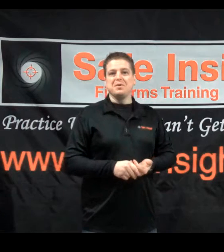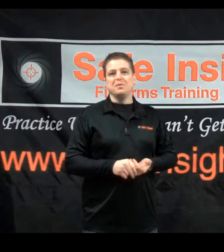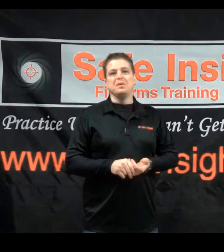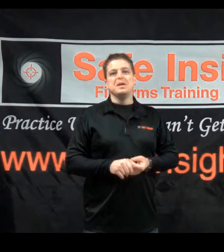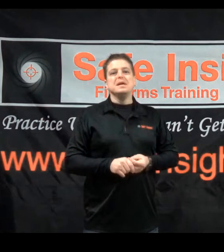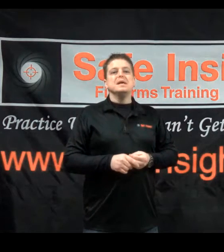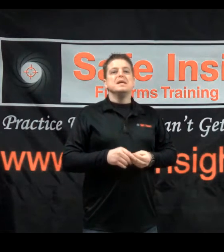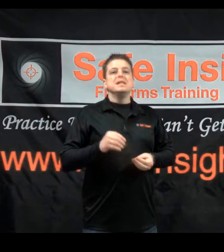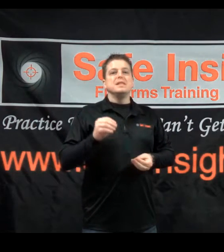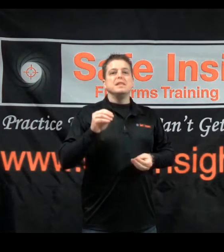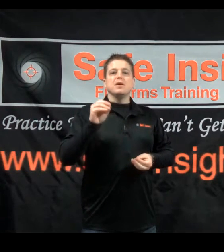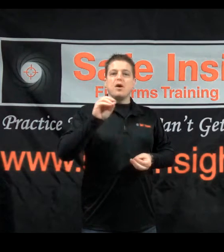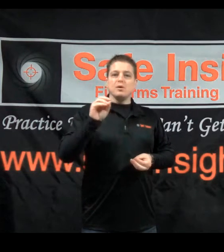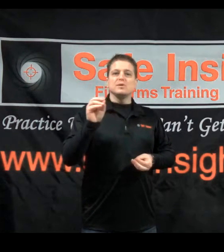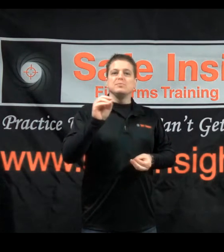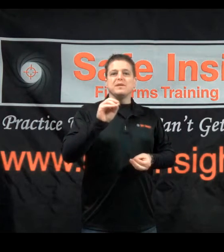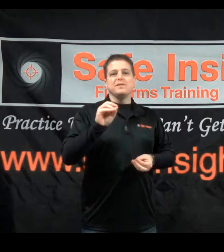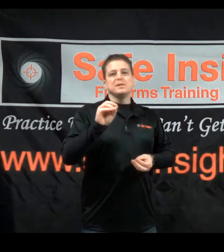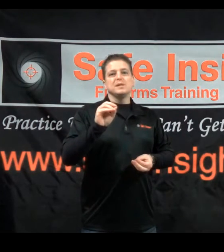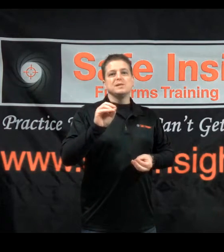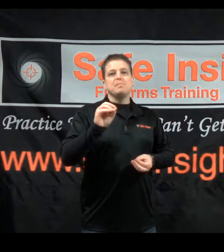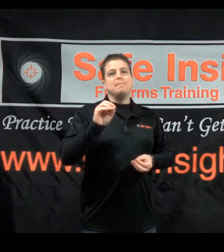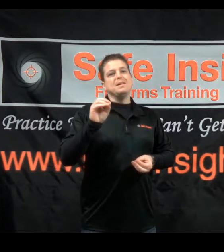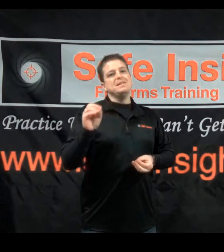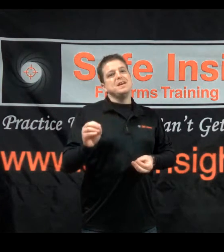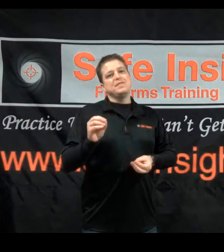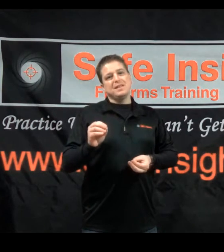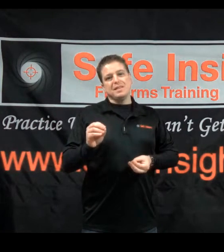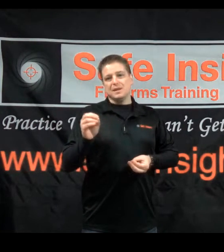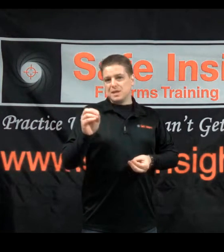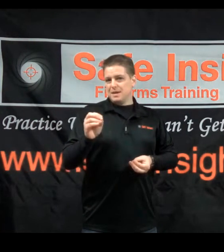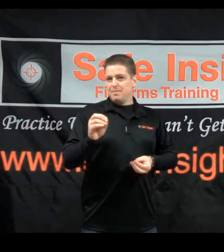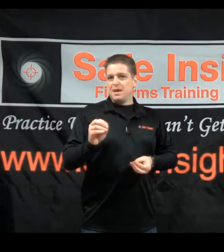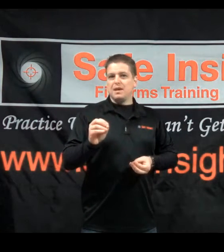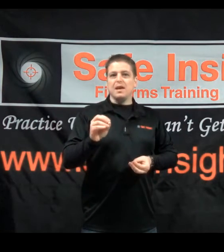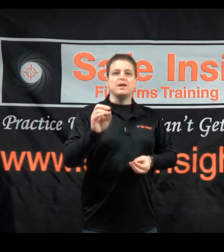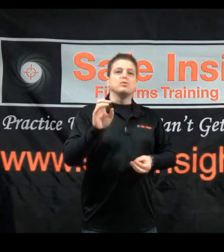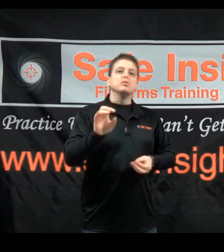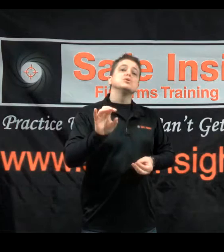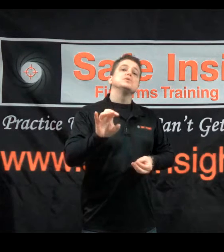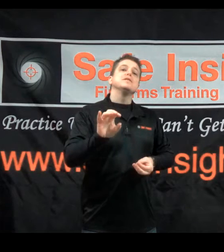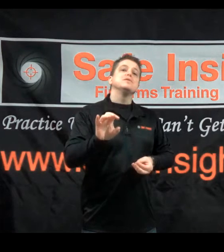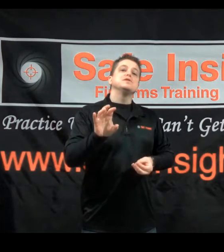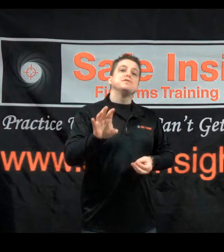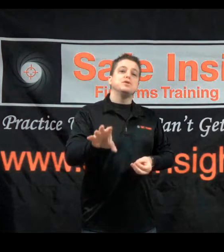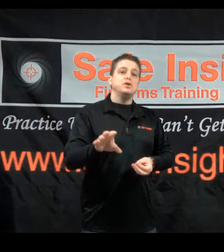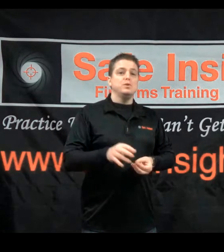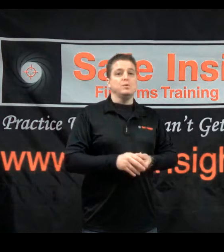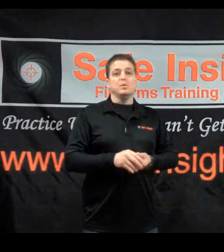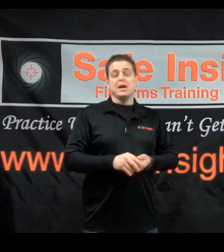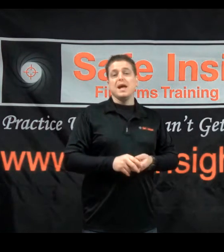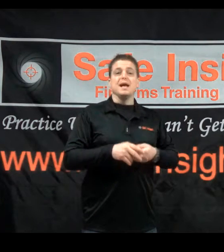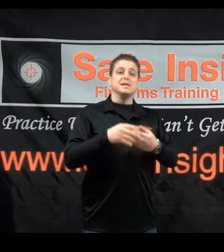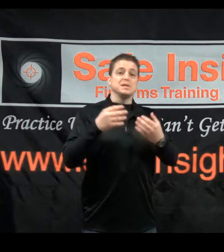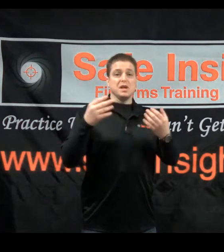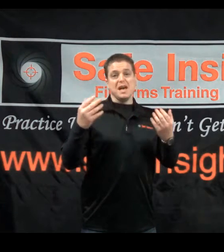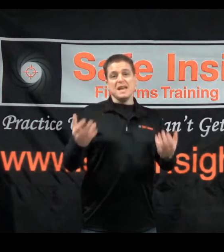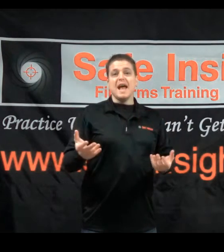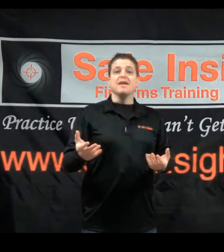own, there are some differences, but nothing that is going to make a crucial difference for you as an